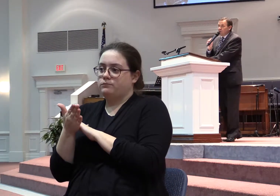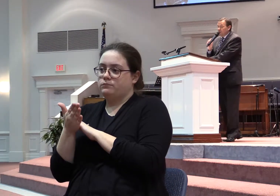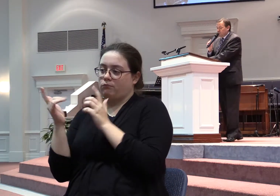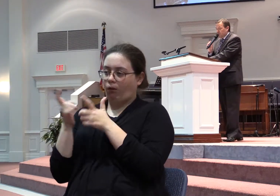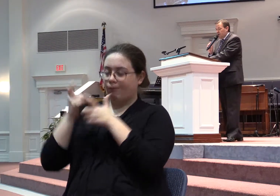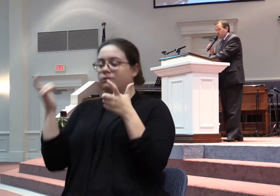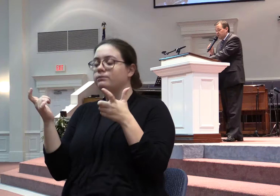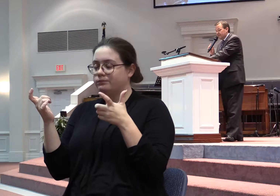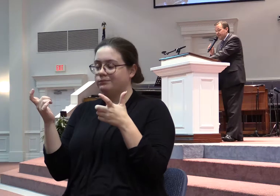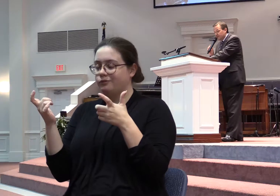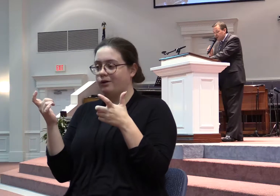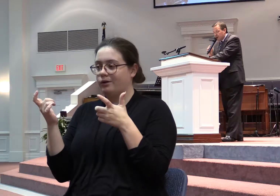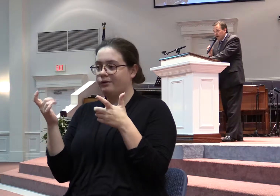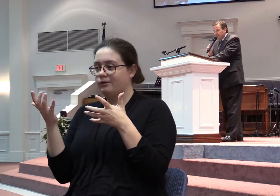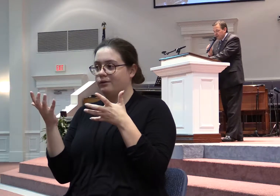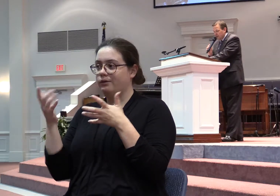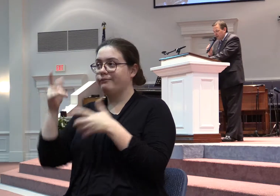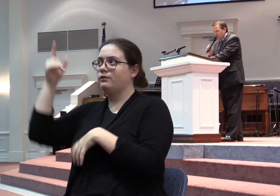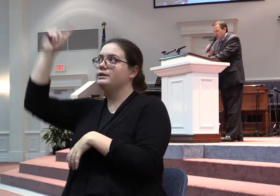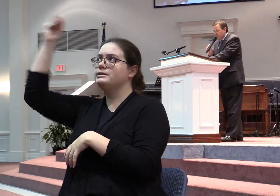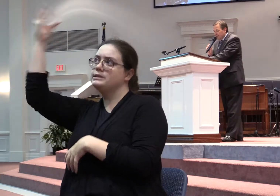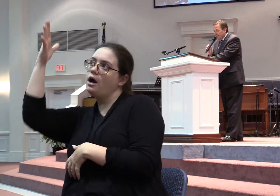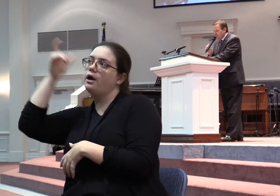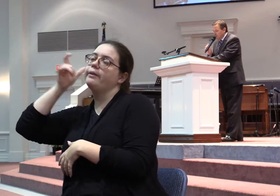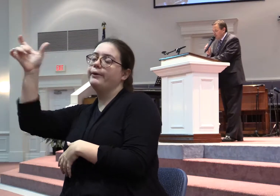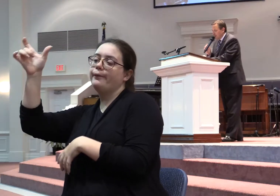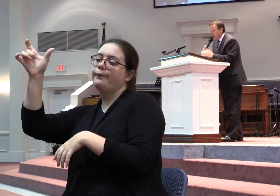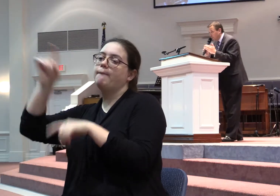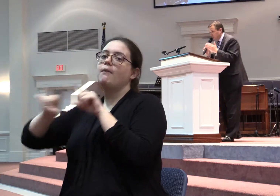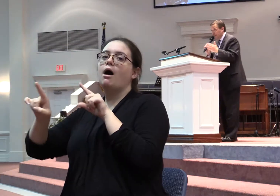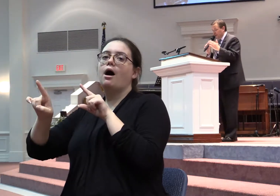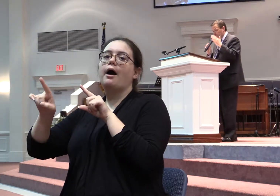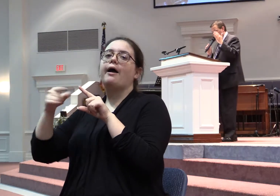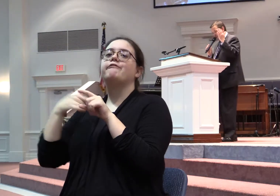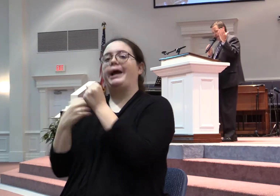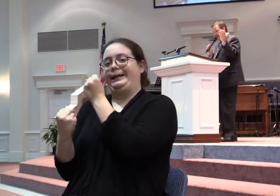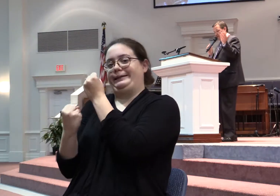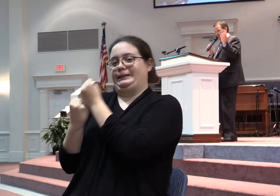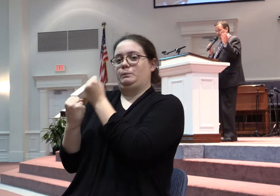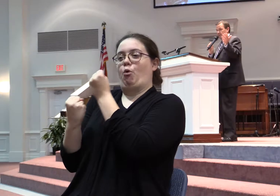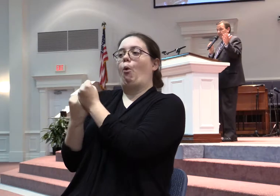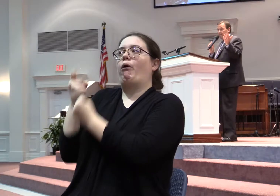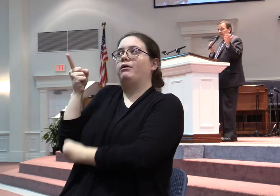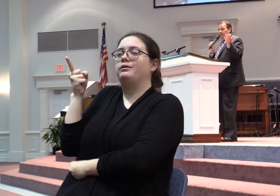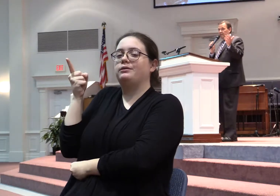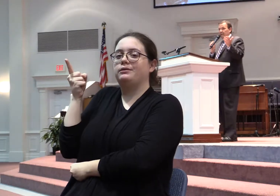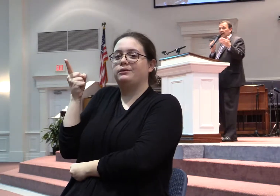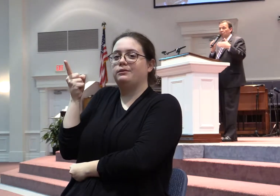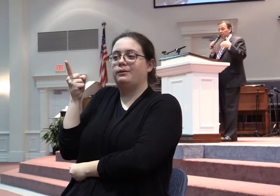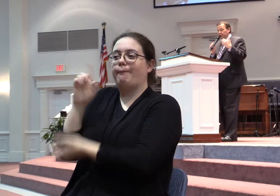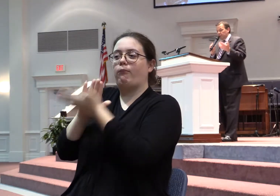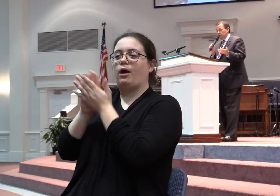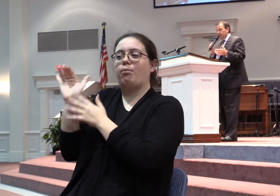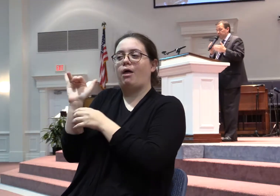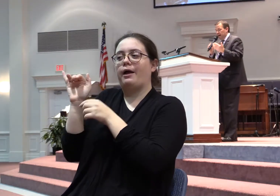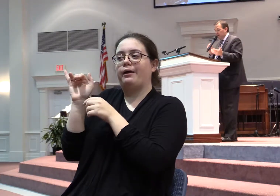what Scripture calls the lesser light, but if I can just accompany those lights, then I will